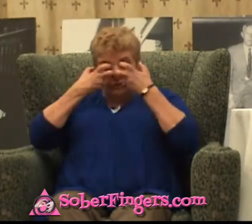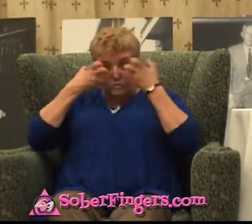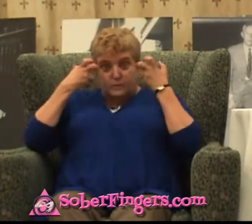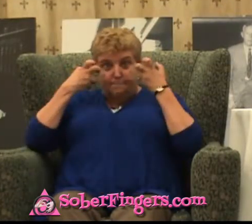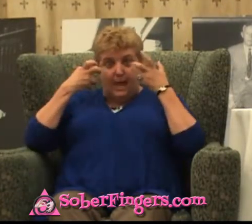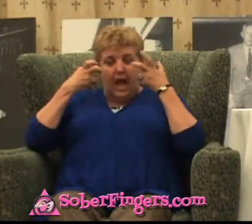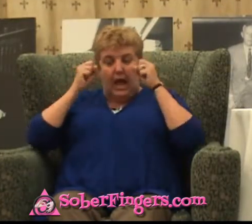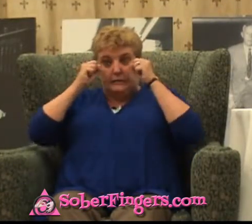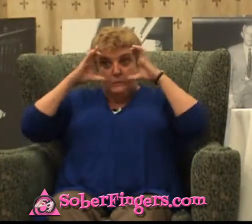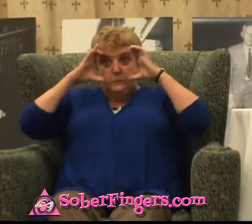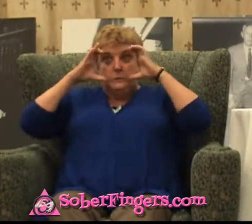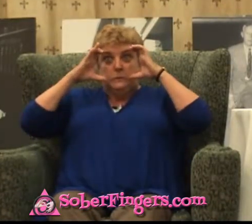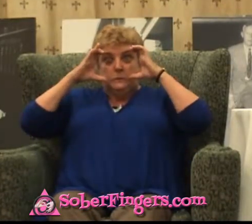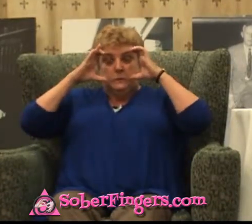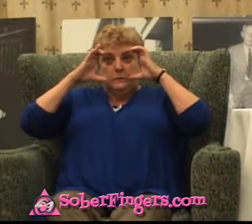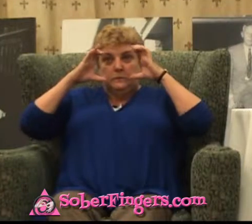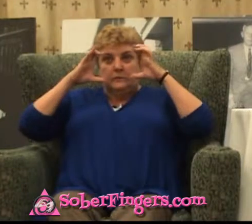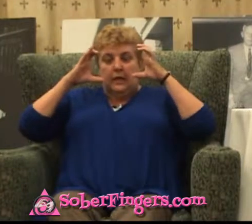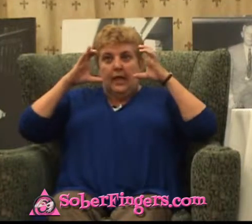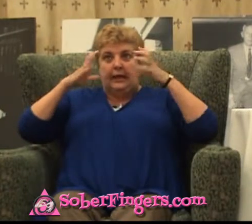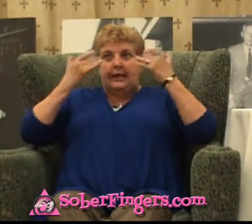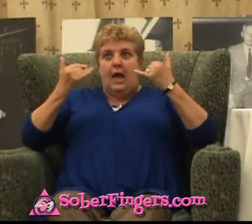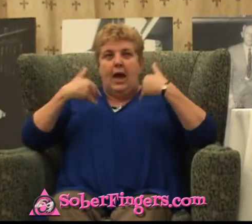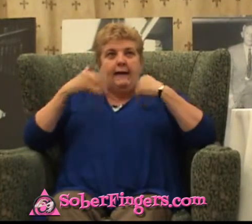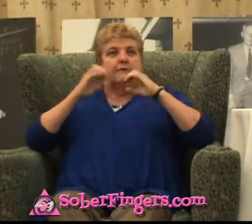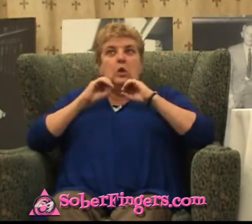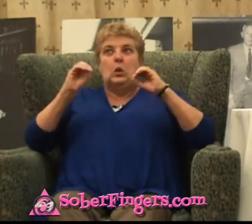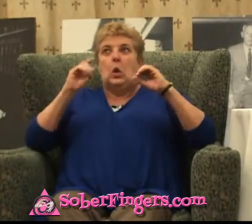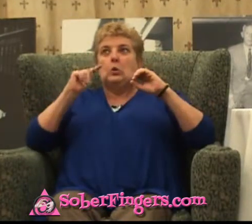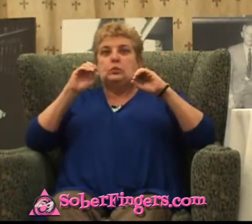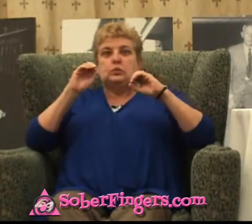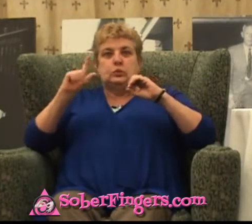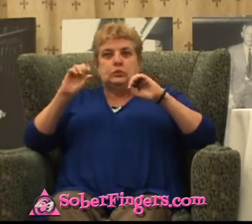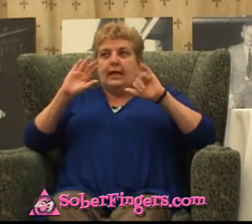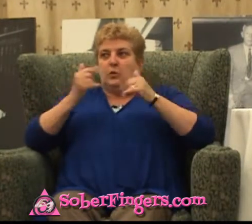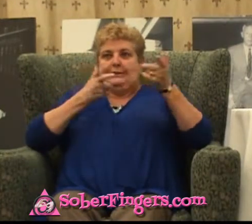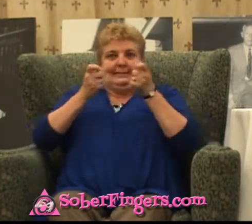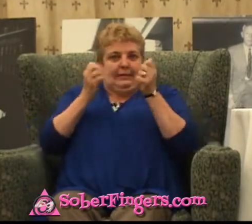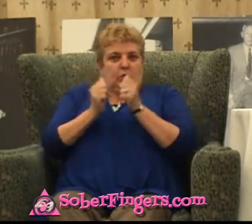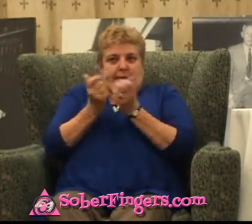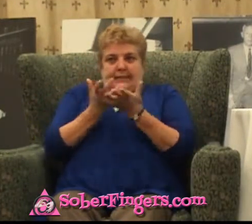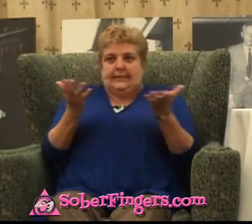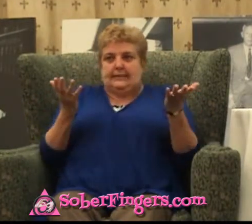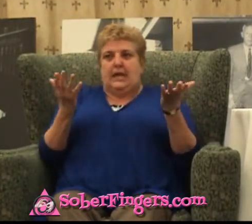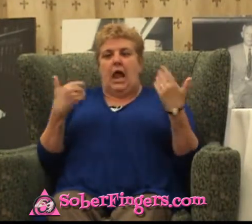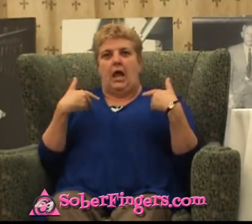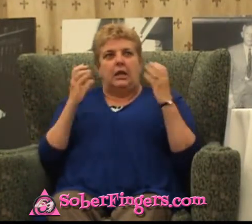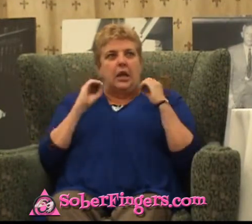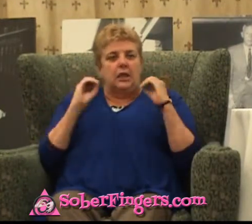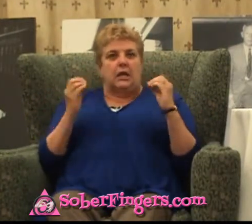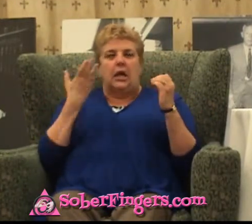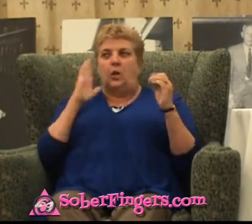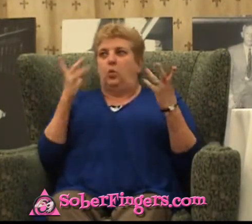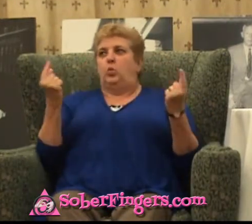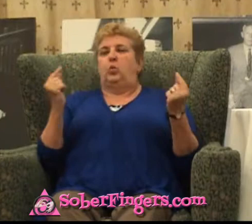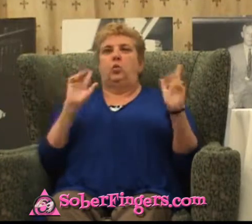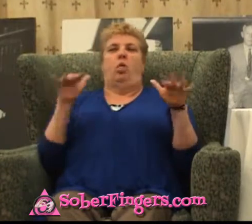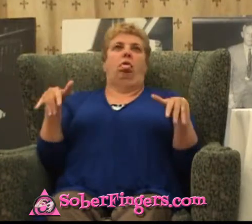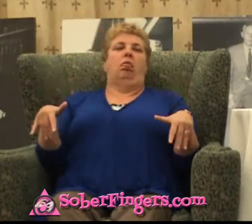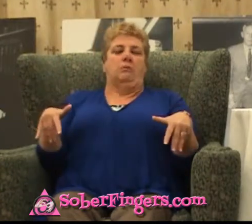me. I have absolutely no tools in which to deal with it, absolutely none at all. My best thinking, my best plans,